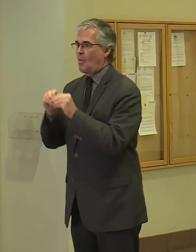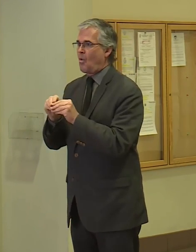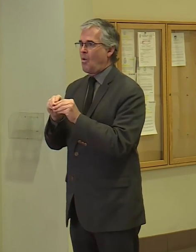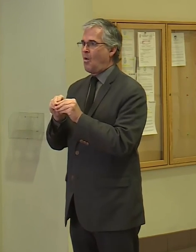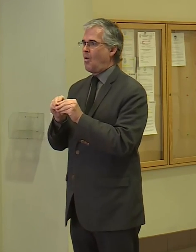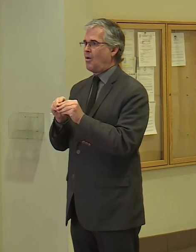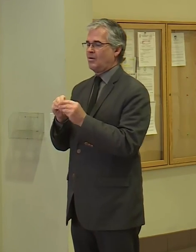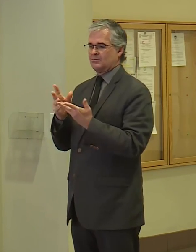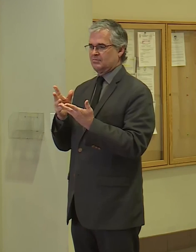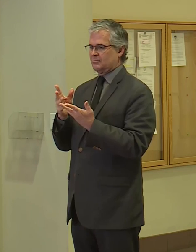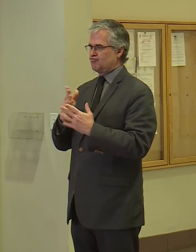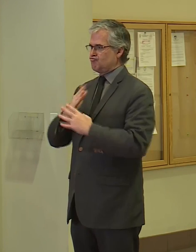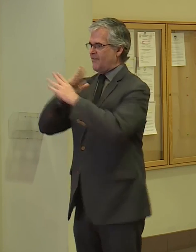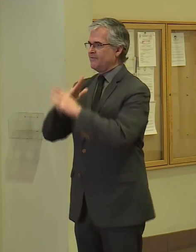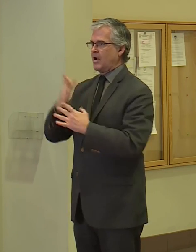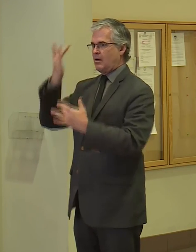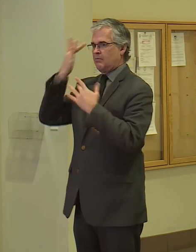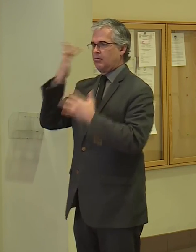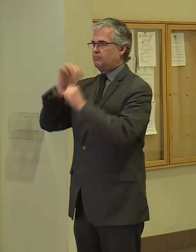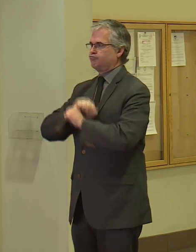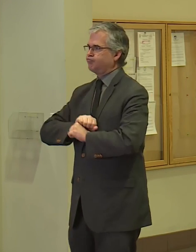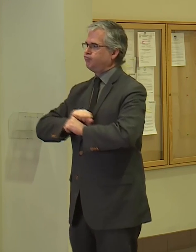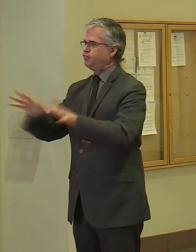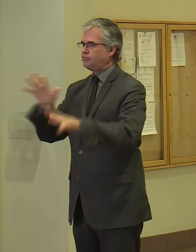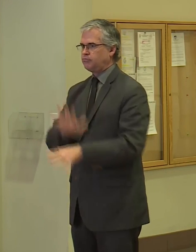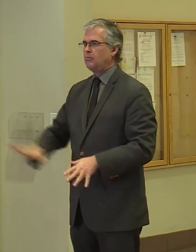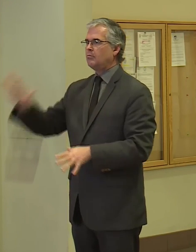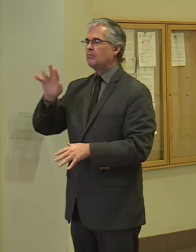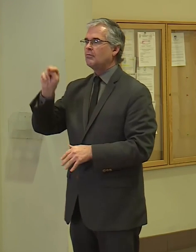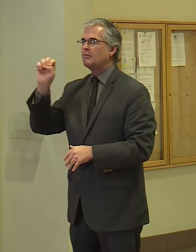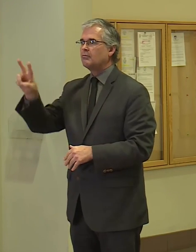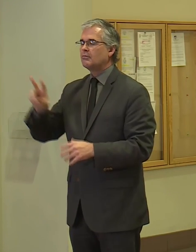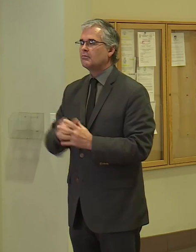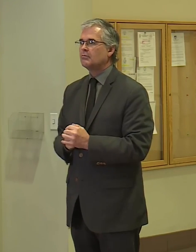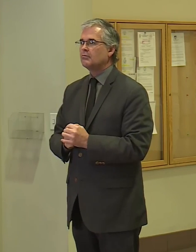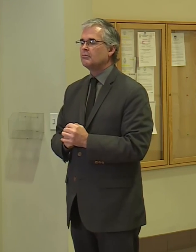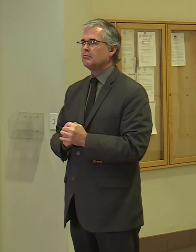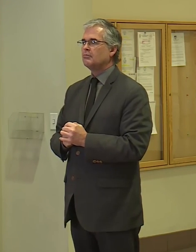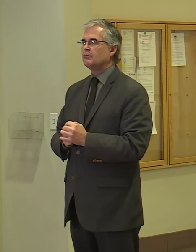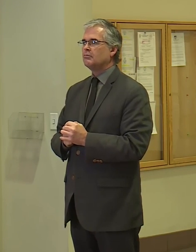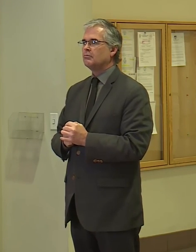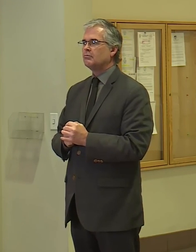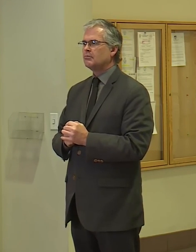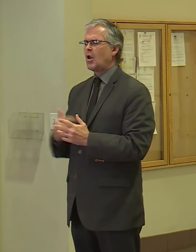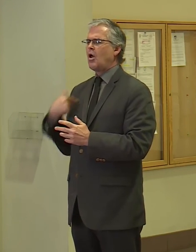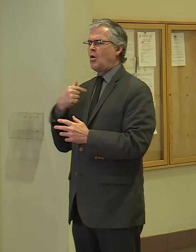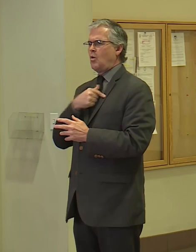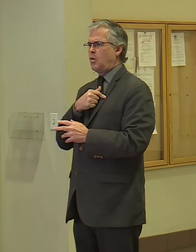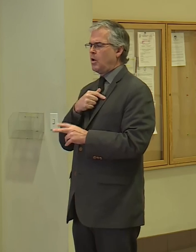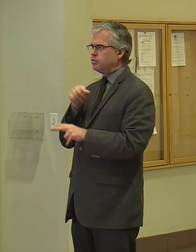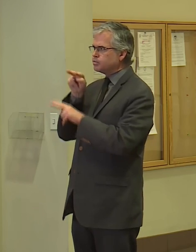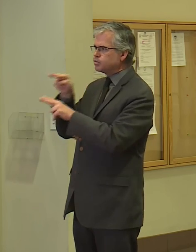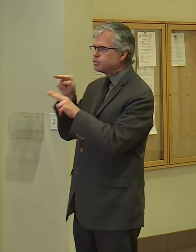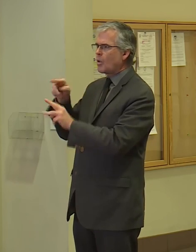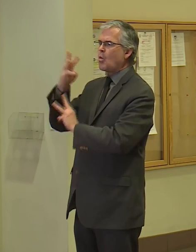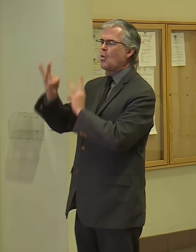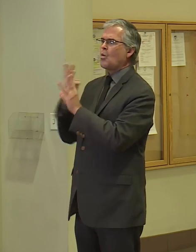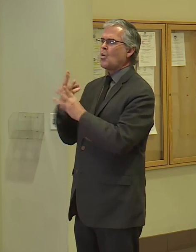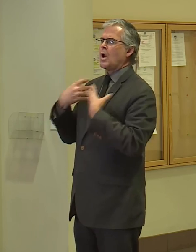of this deadly virus in our state we have all closely monitored the World Health Organization and CDC